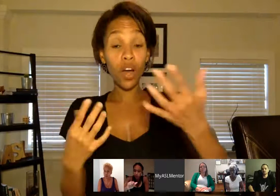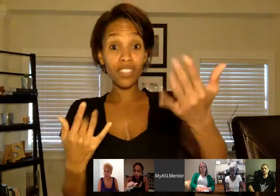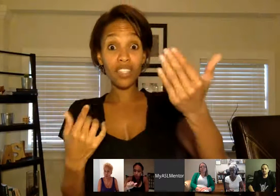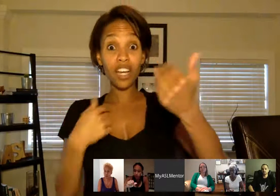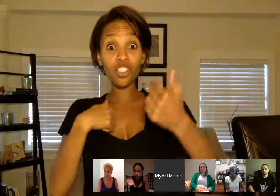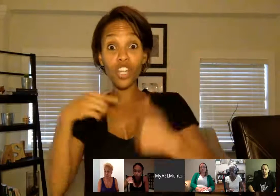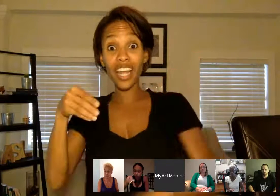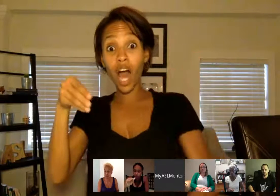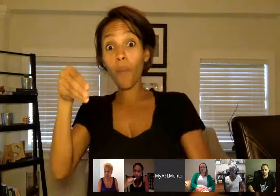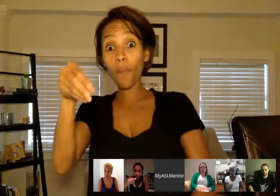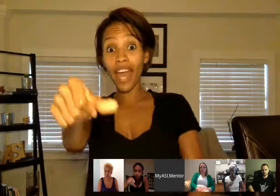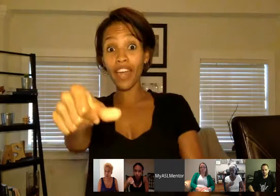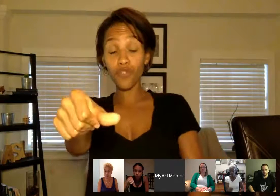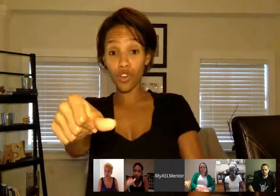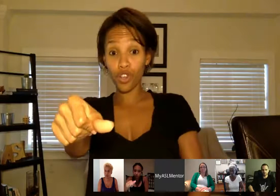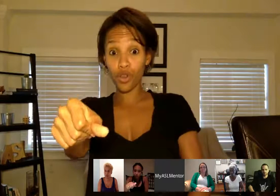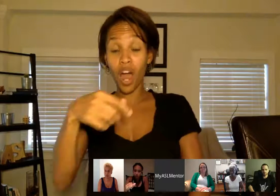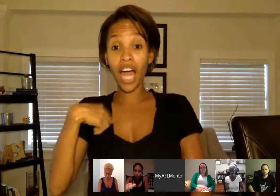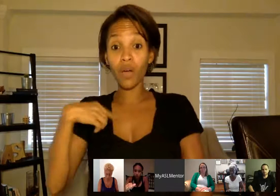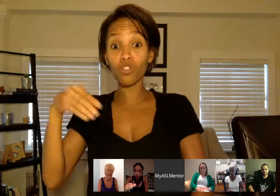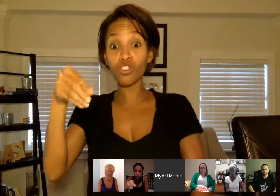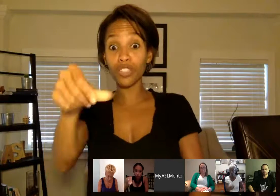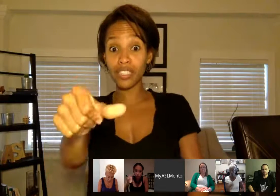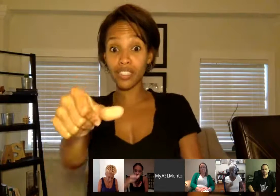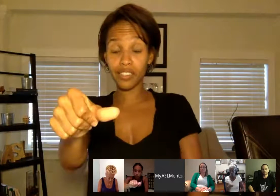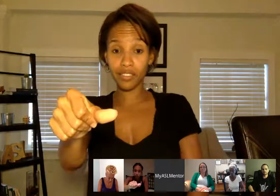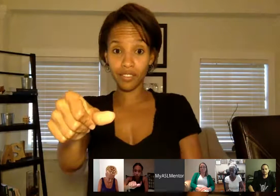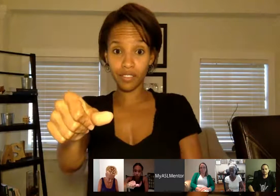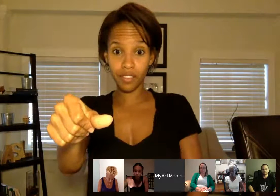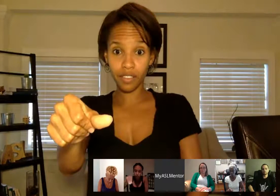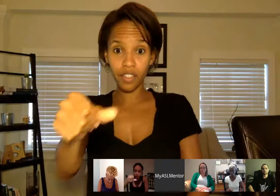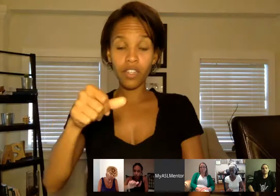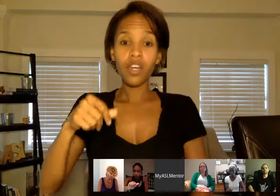let's go out to lunch and I'll pay for you. I will treat.